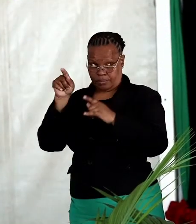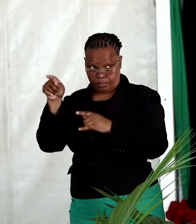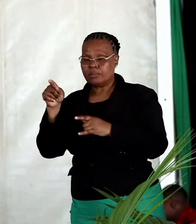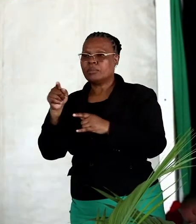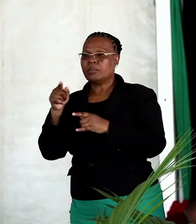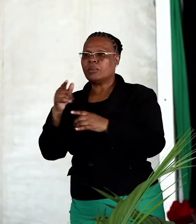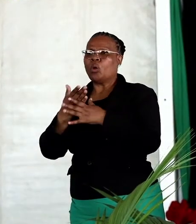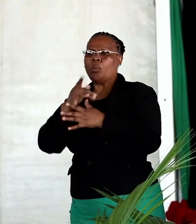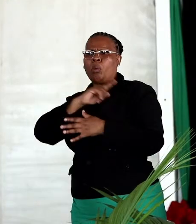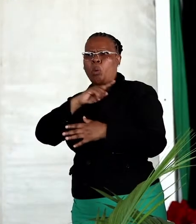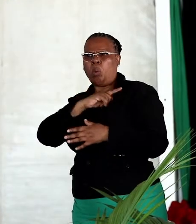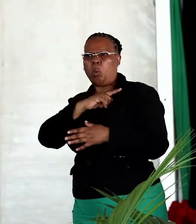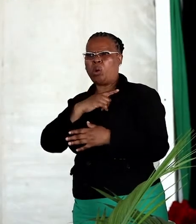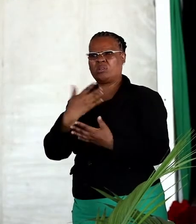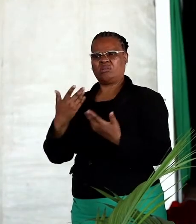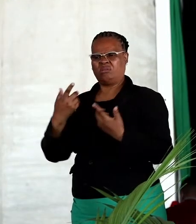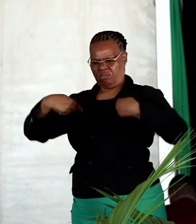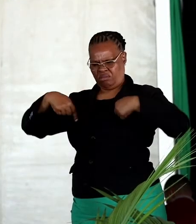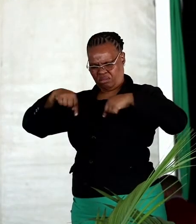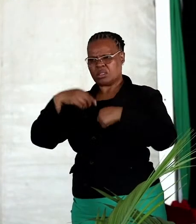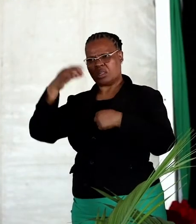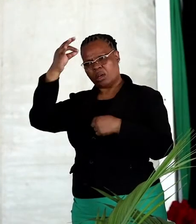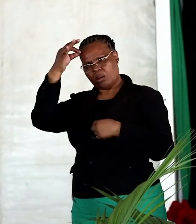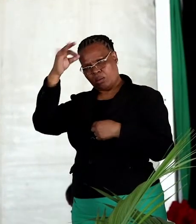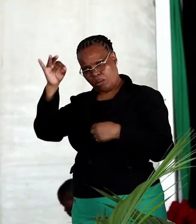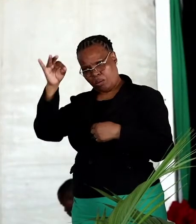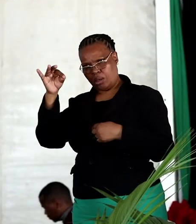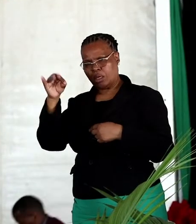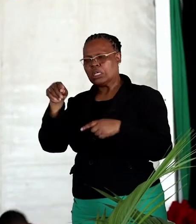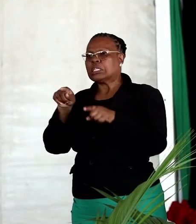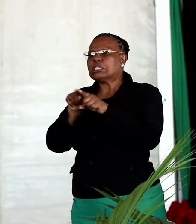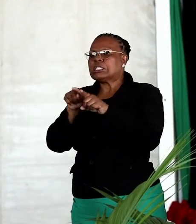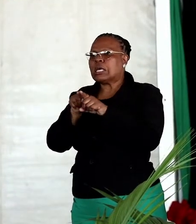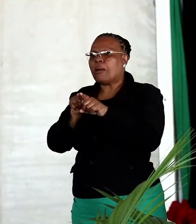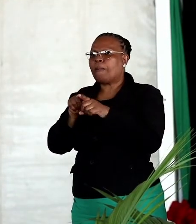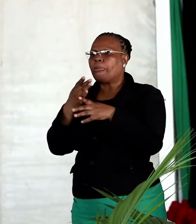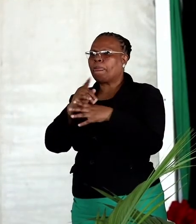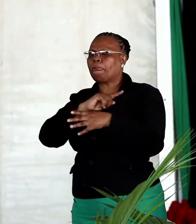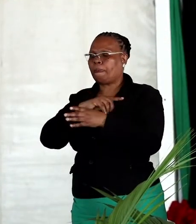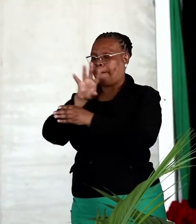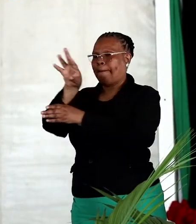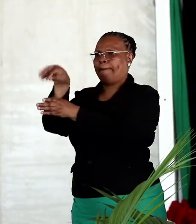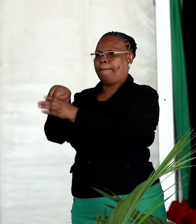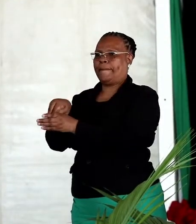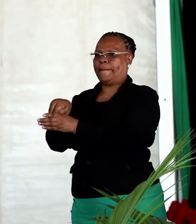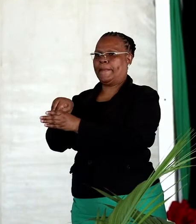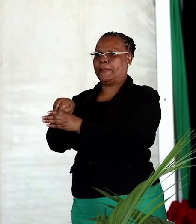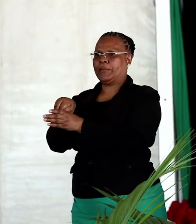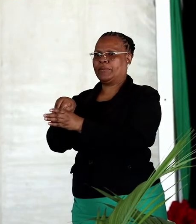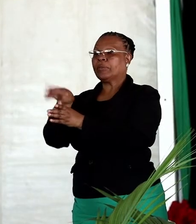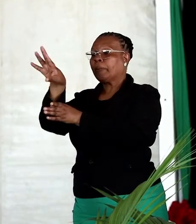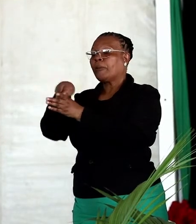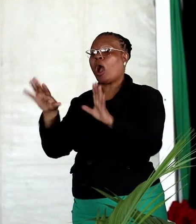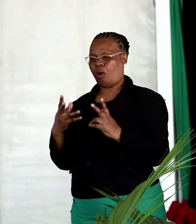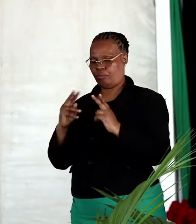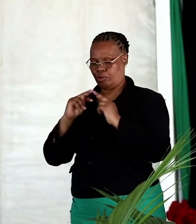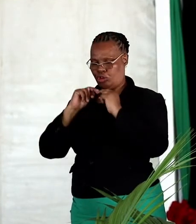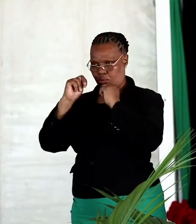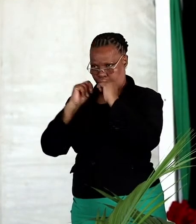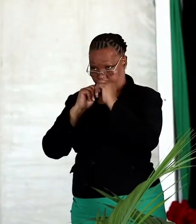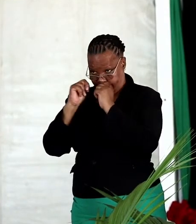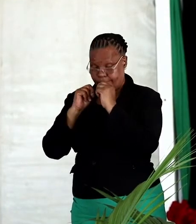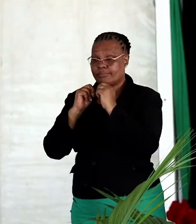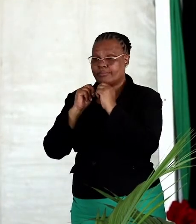government was in the middle of negotiations. There was only this TBVC